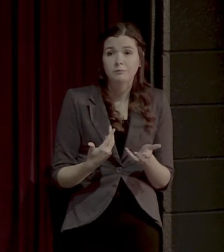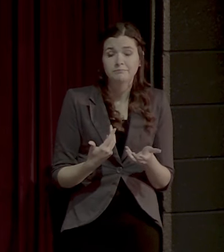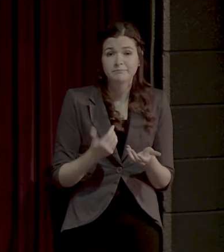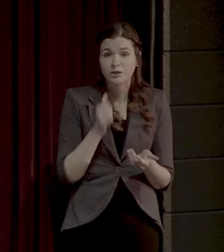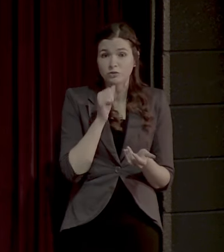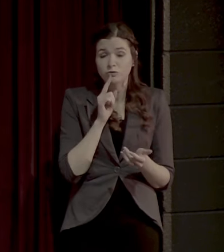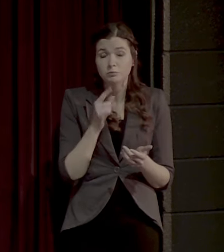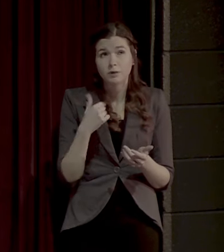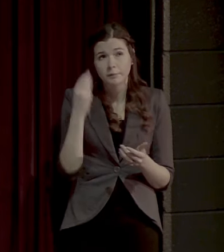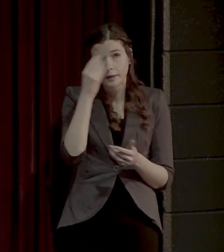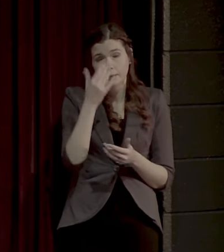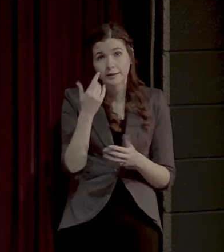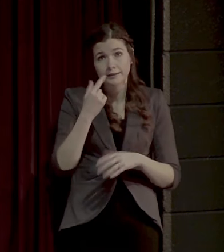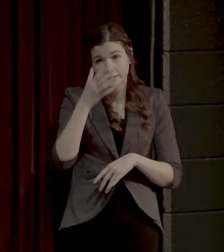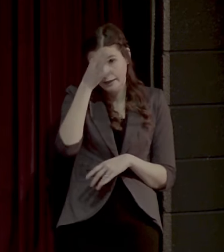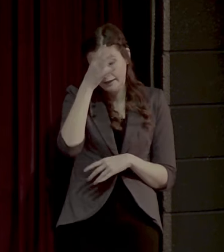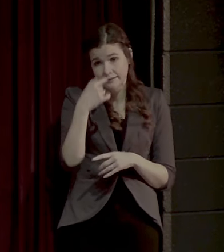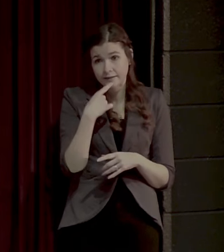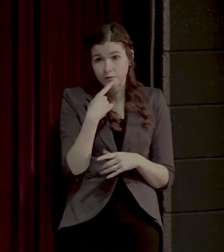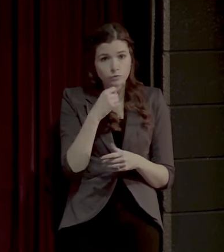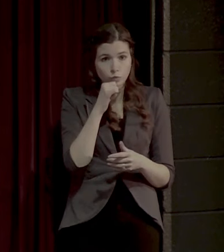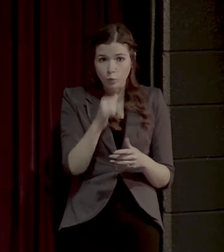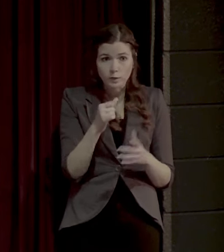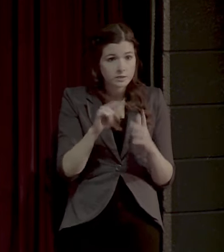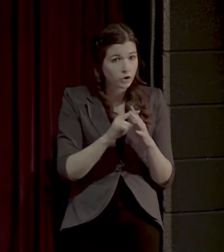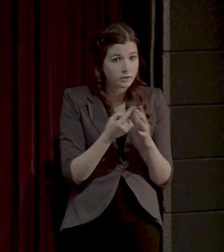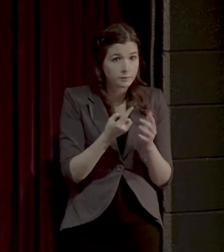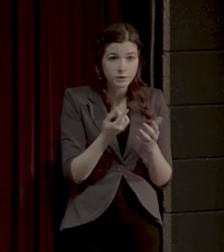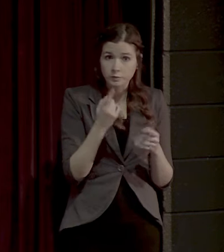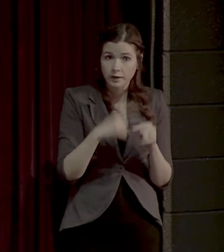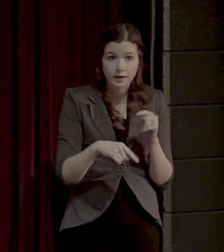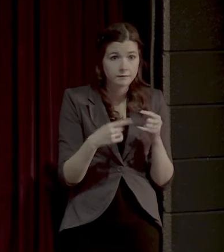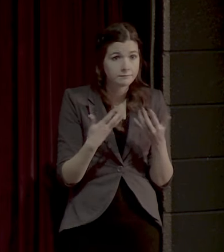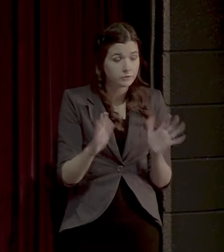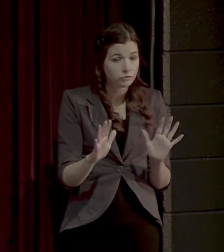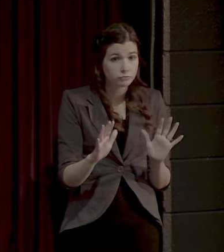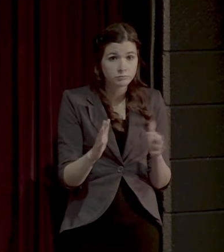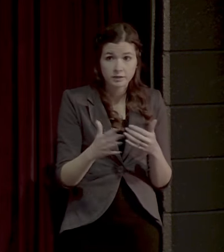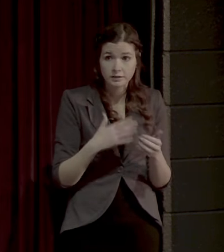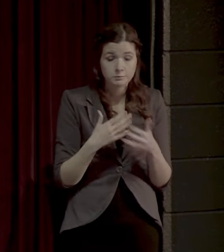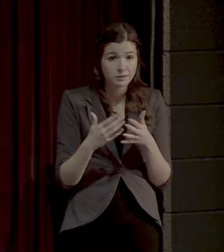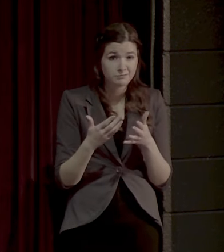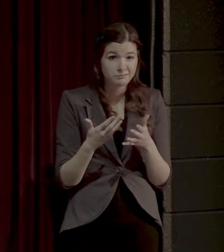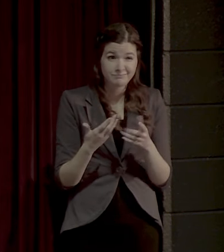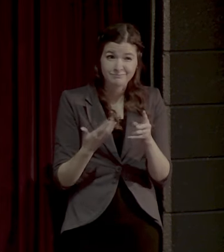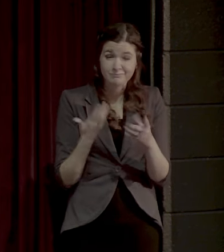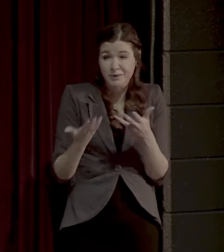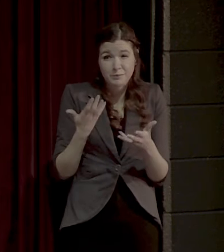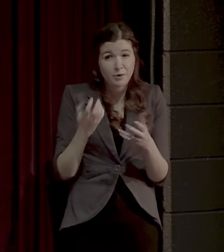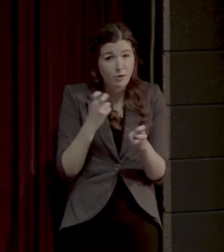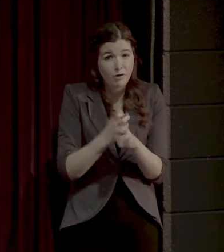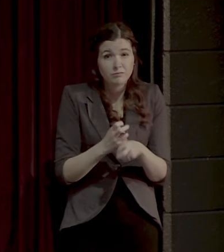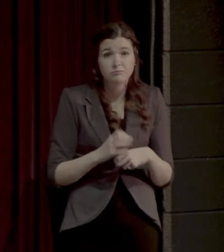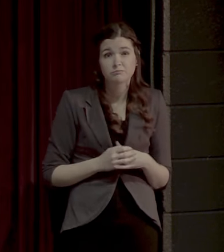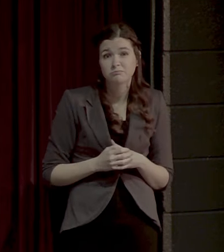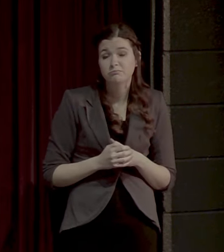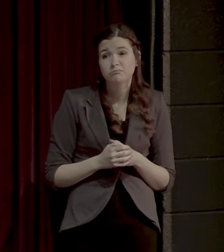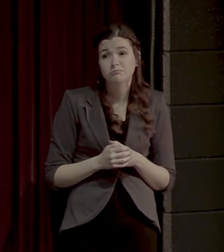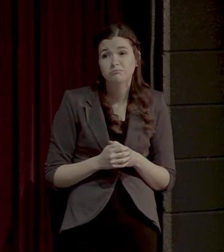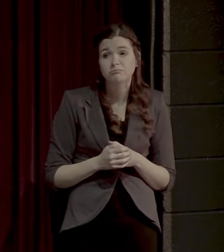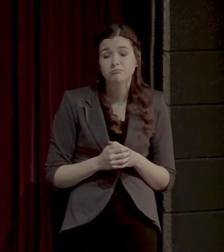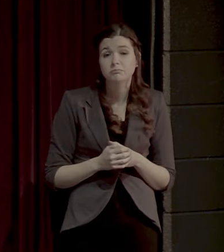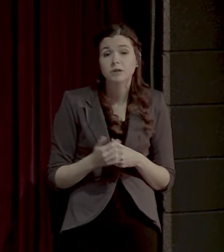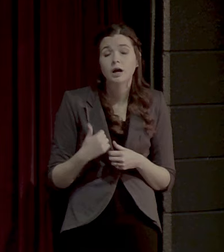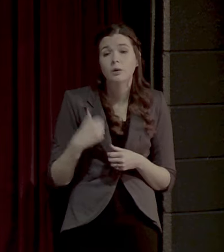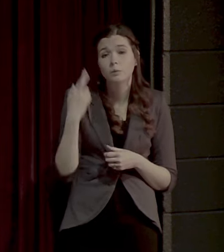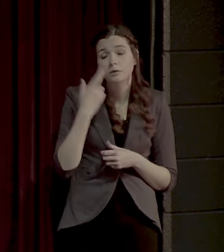my dad used to say, which is don't start something you can't finish, even though the road ahead may be tough. And now